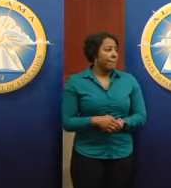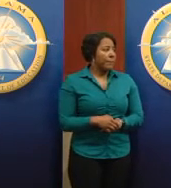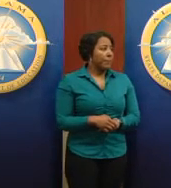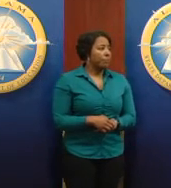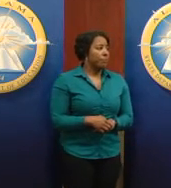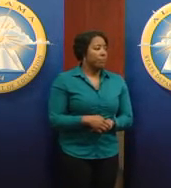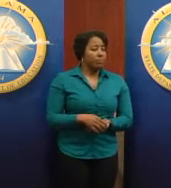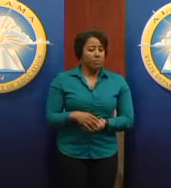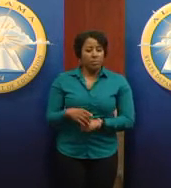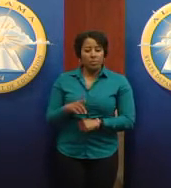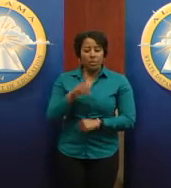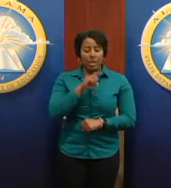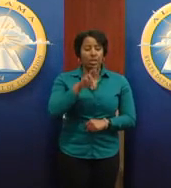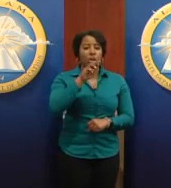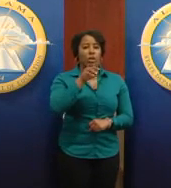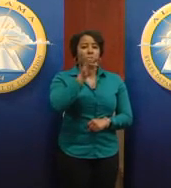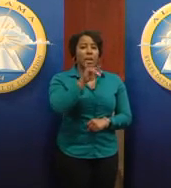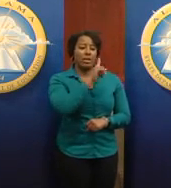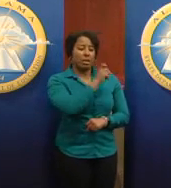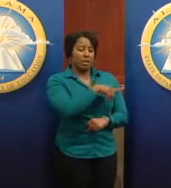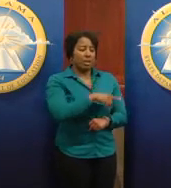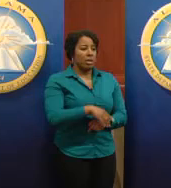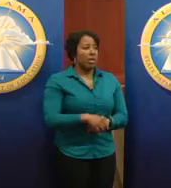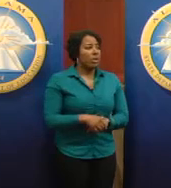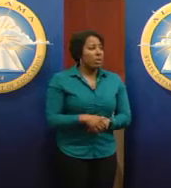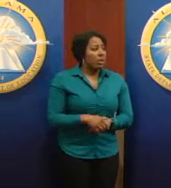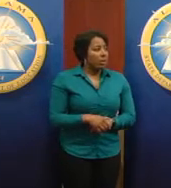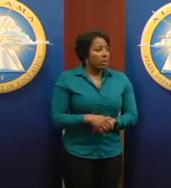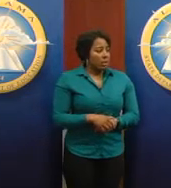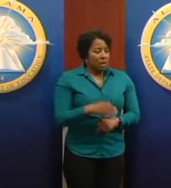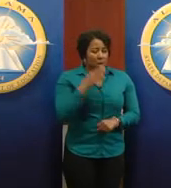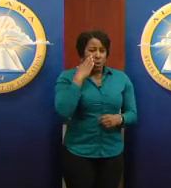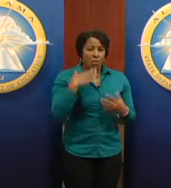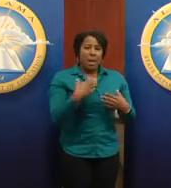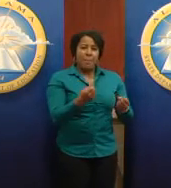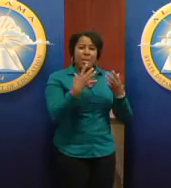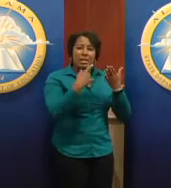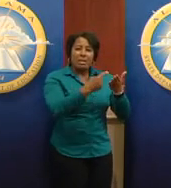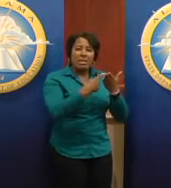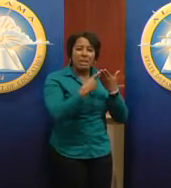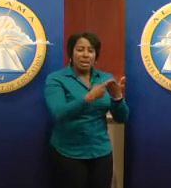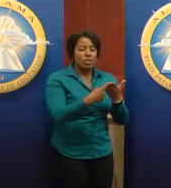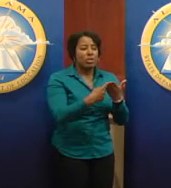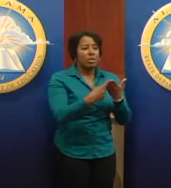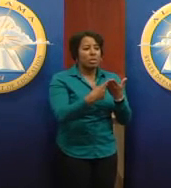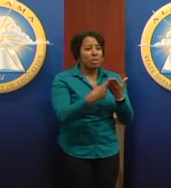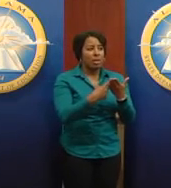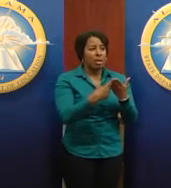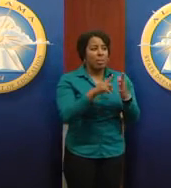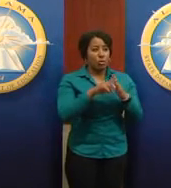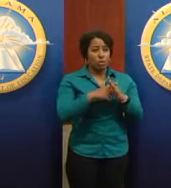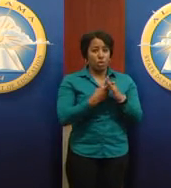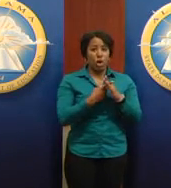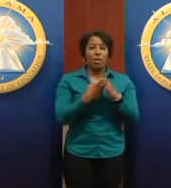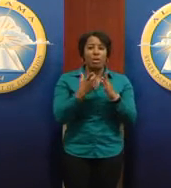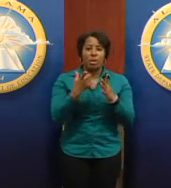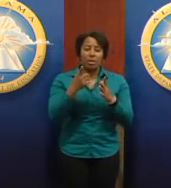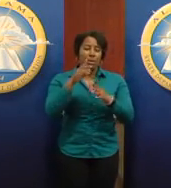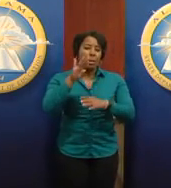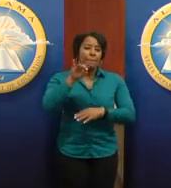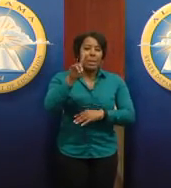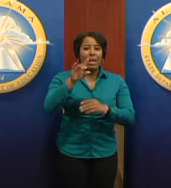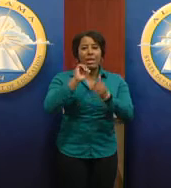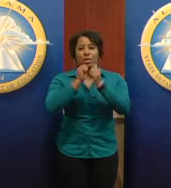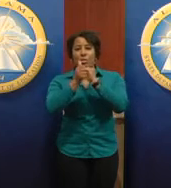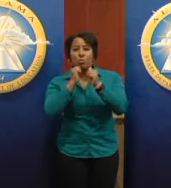This question's for Dr. Mackey. Dr. Mackey, I know we've had numerous discussions about, you know, the intention to restart extracurricular activities, you know, band, chorus,